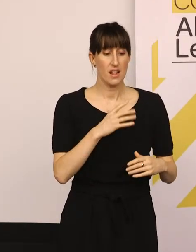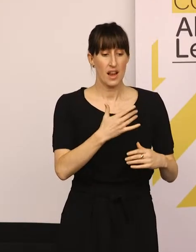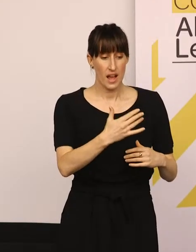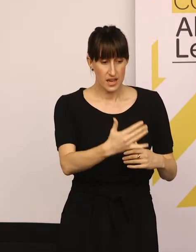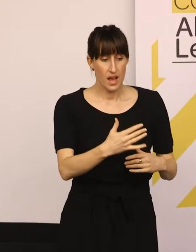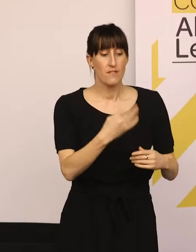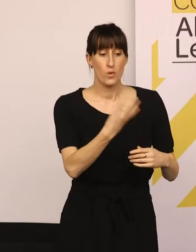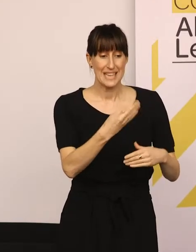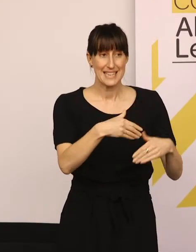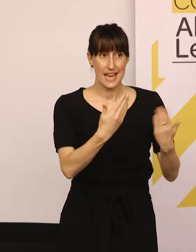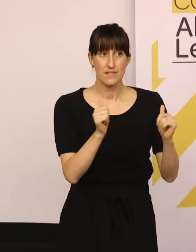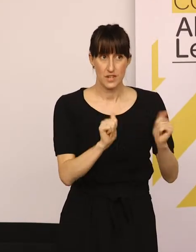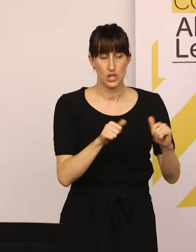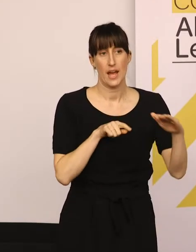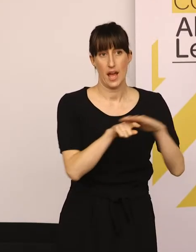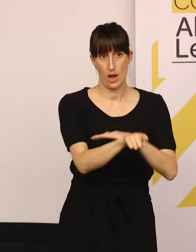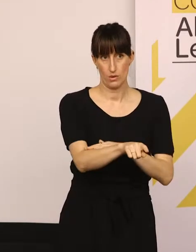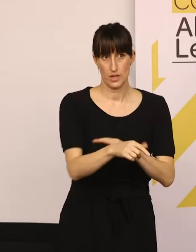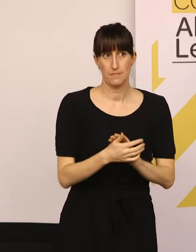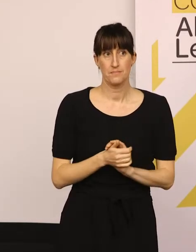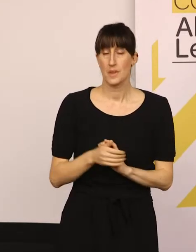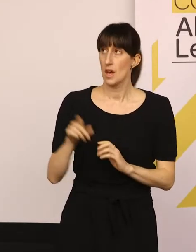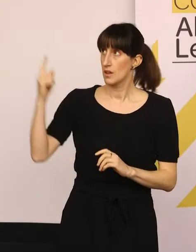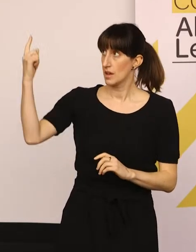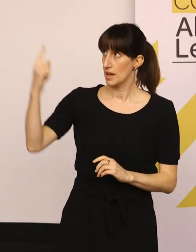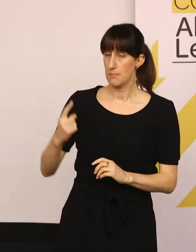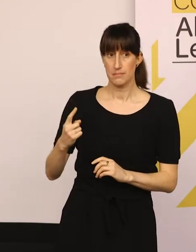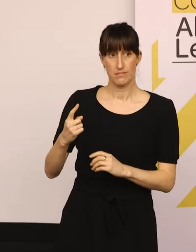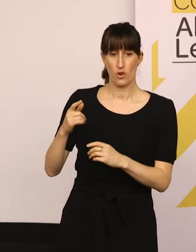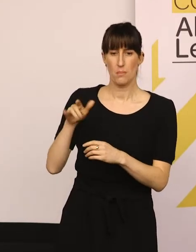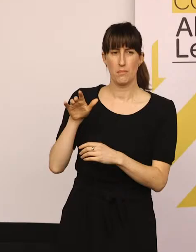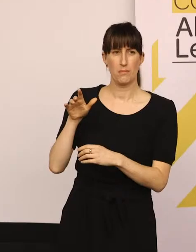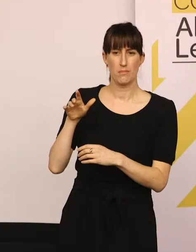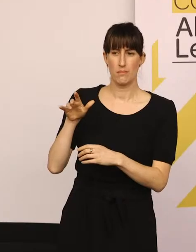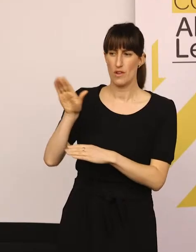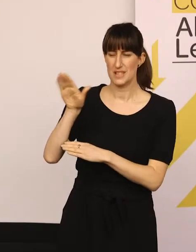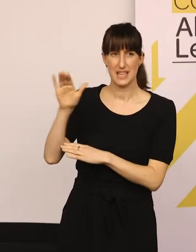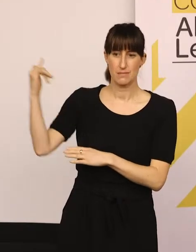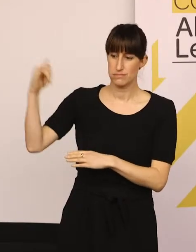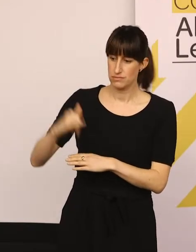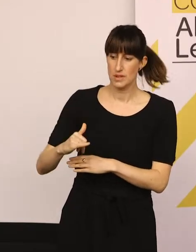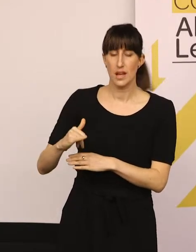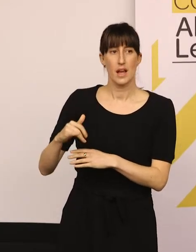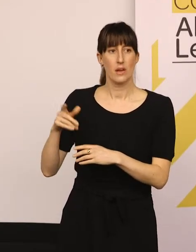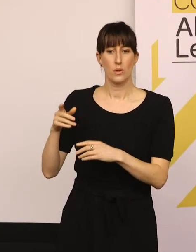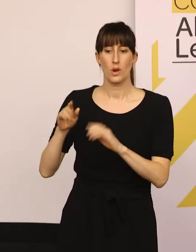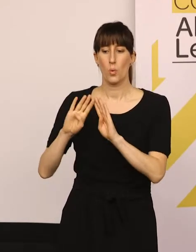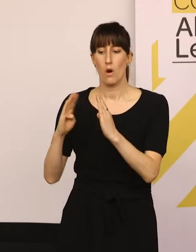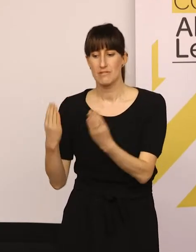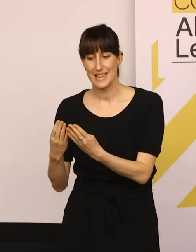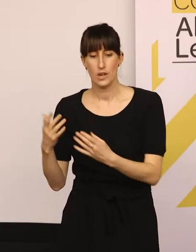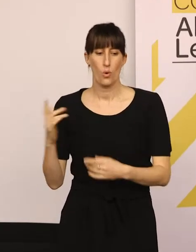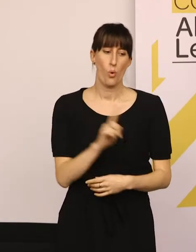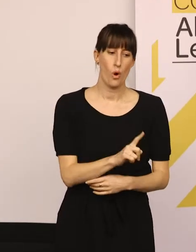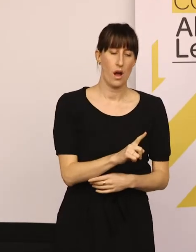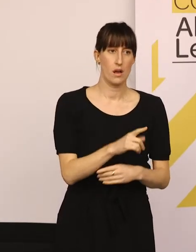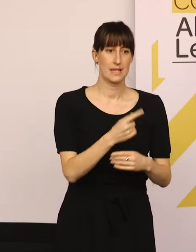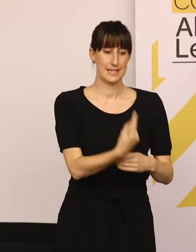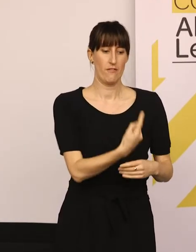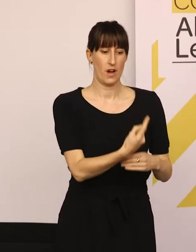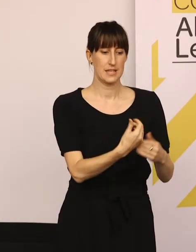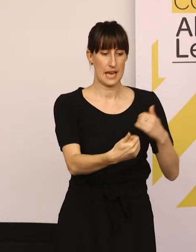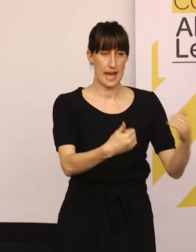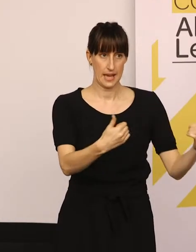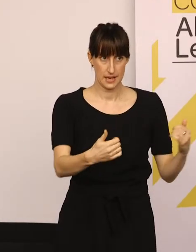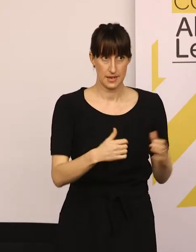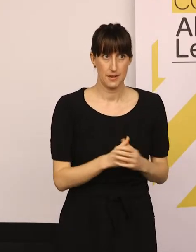our quarantine facility and is tested anyway. However, that testing will be extended to everybody. This is part of our arrangements,